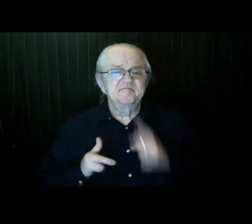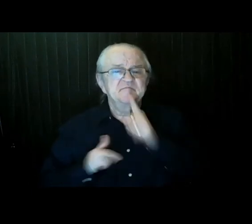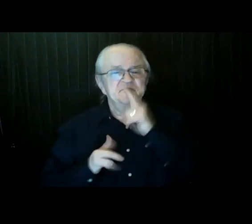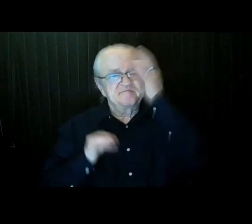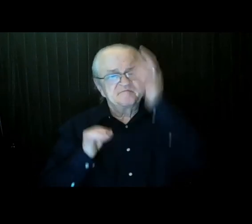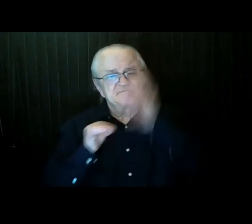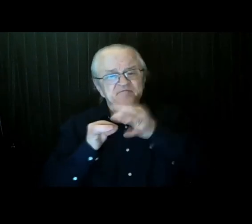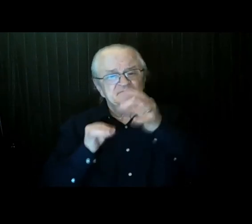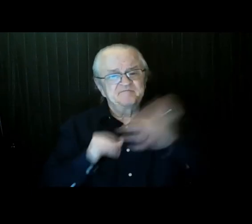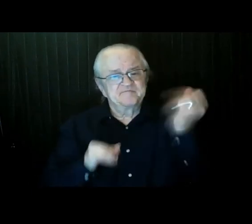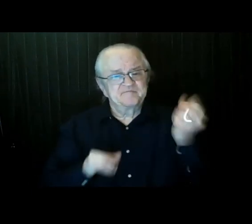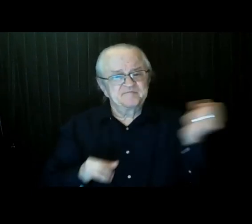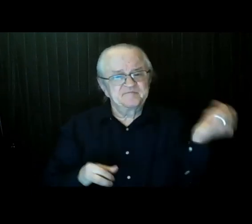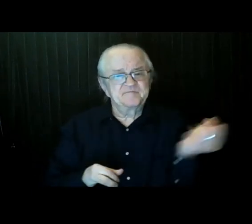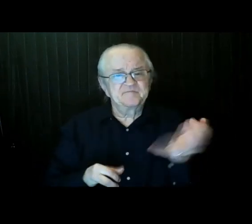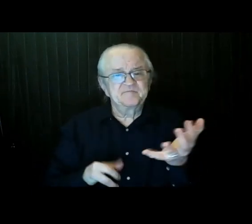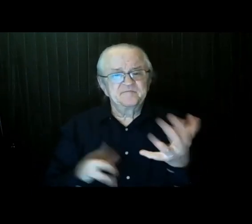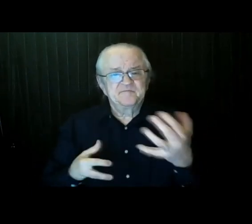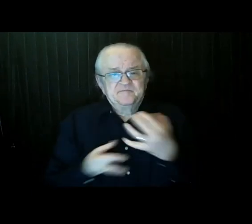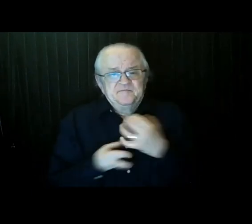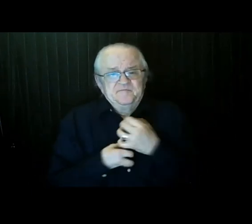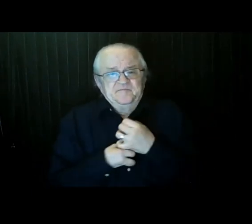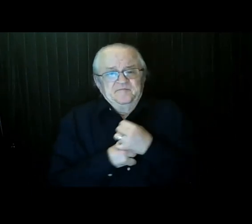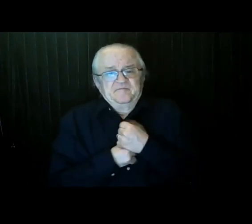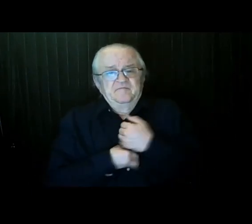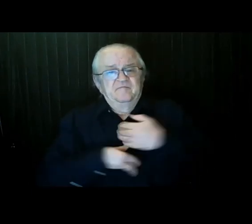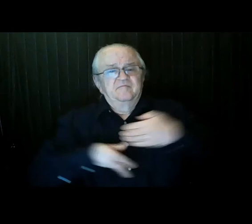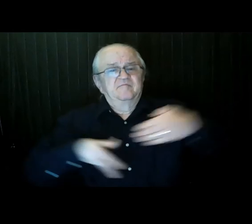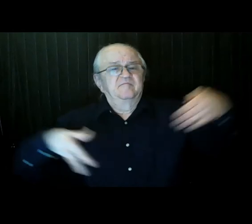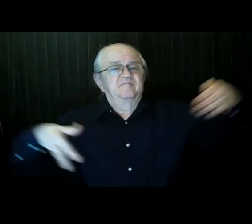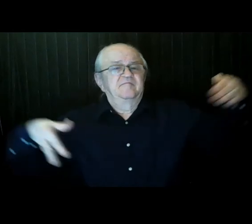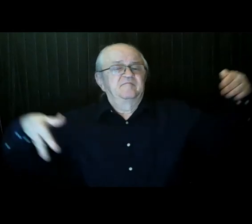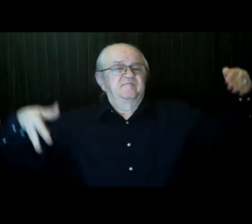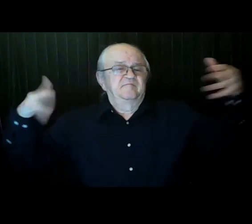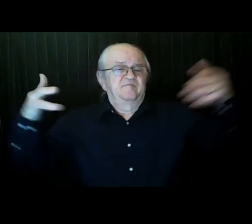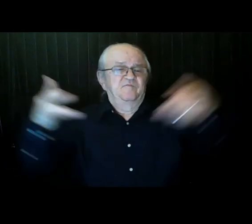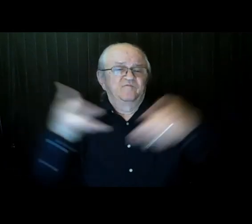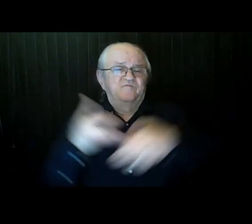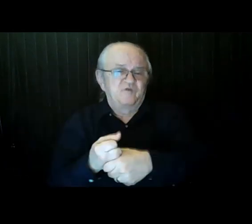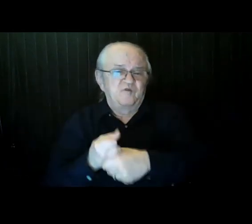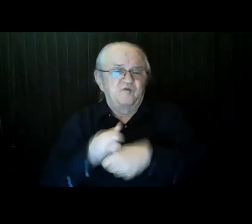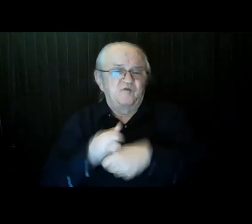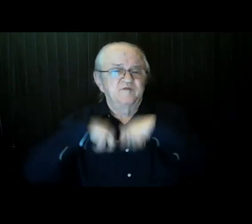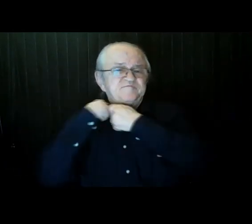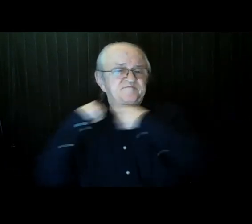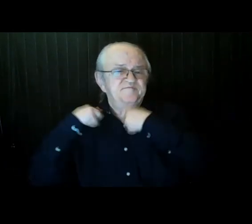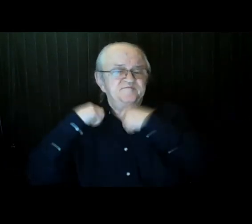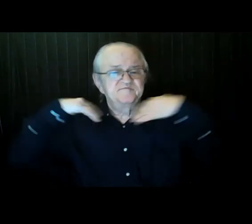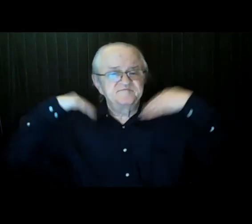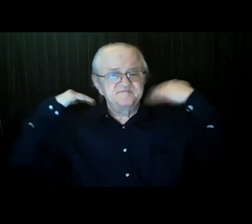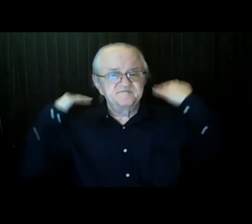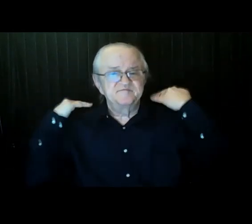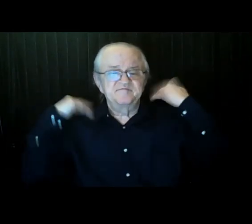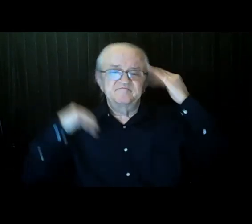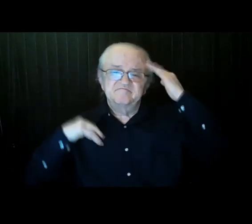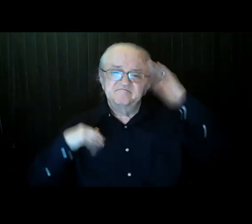faith. Hold your breath and spread your arms and always trust your cape. Said he's one of those who knows that